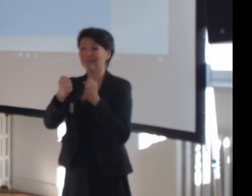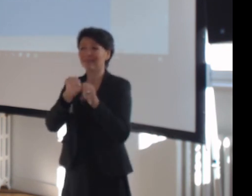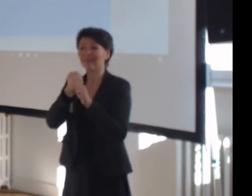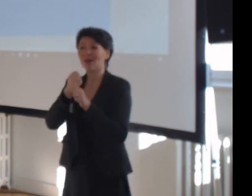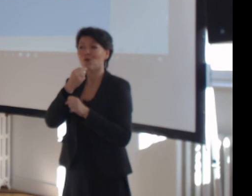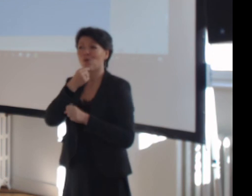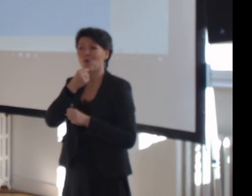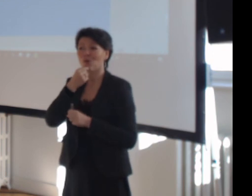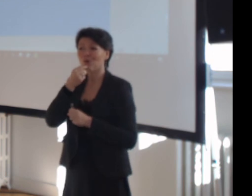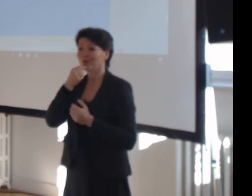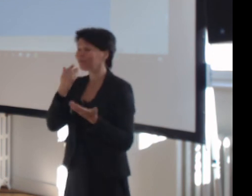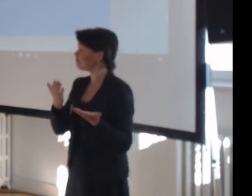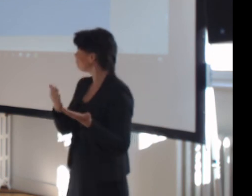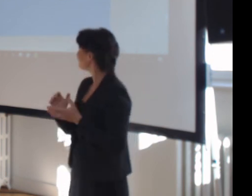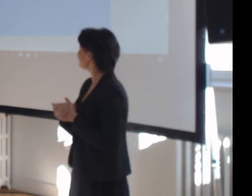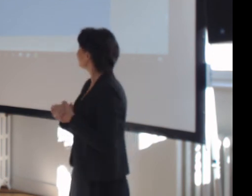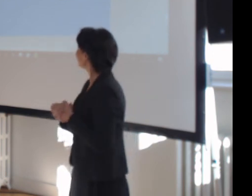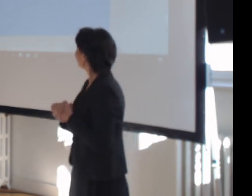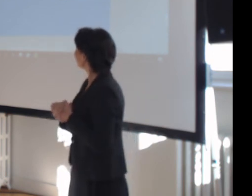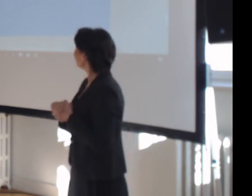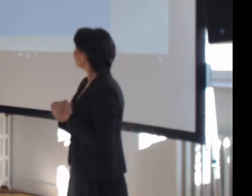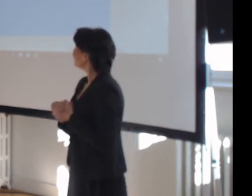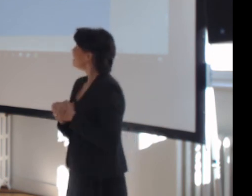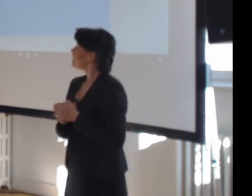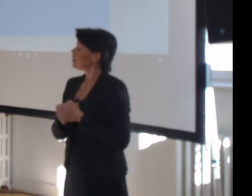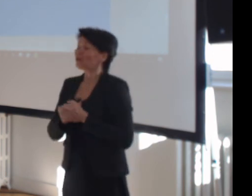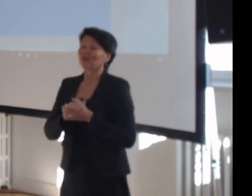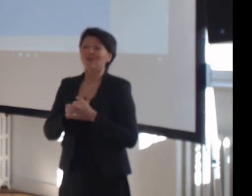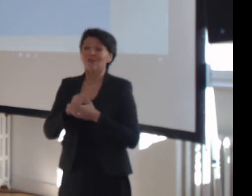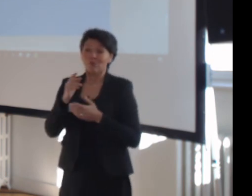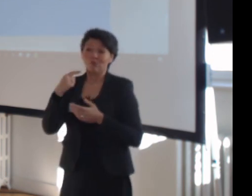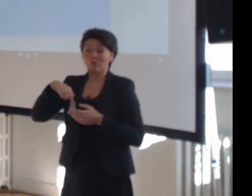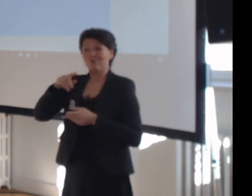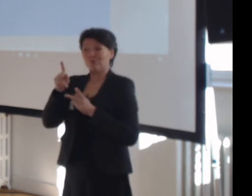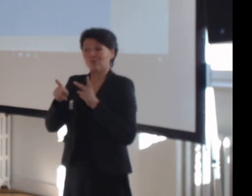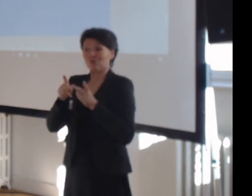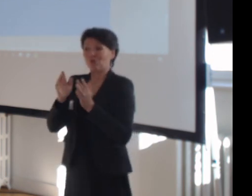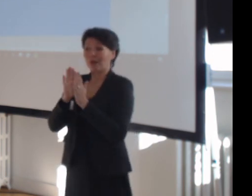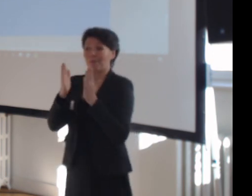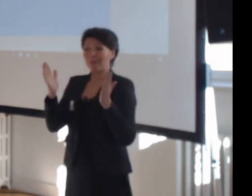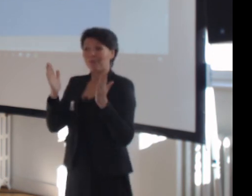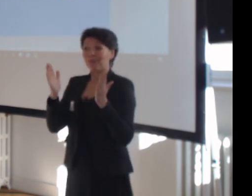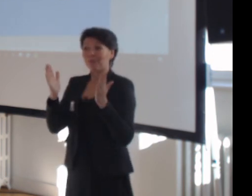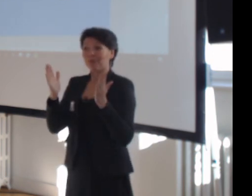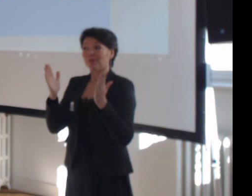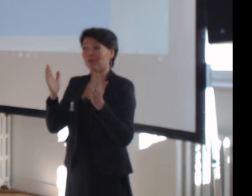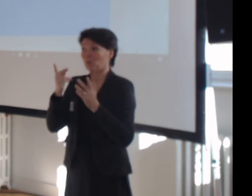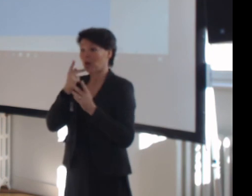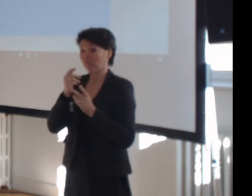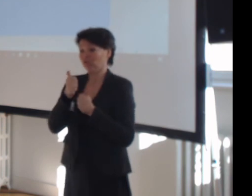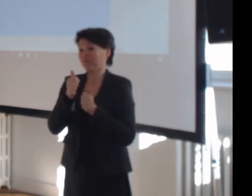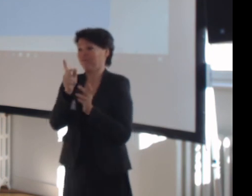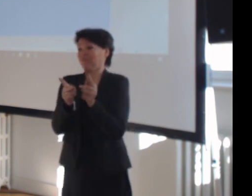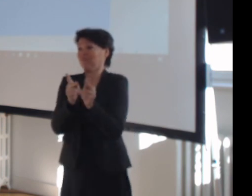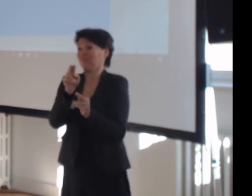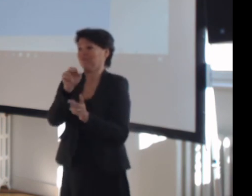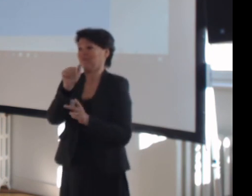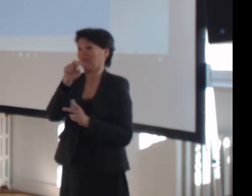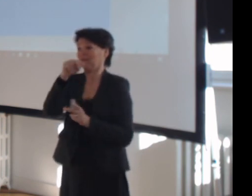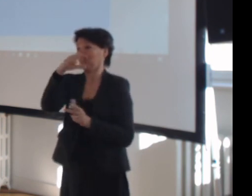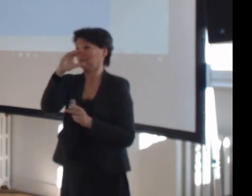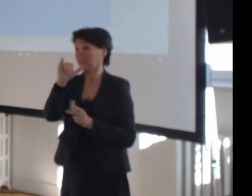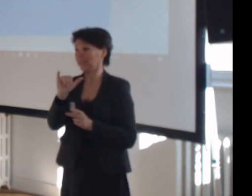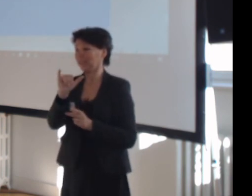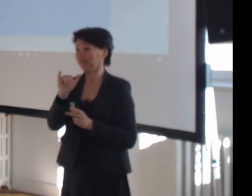happy? As I said, Roadbed has become a specialist in taking good care of Nancy, and I'm glad